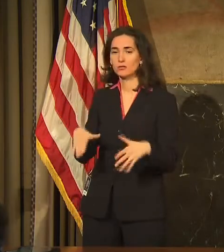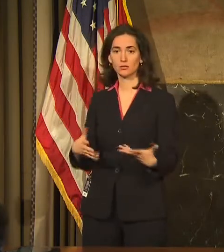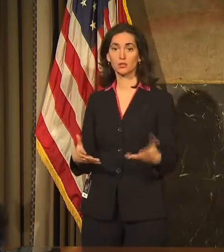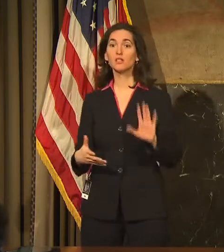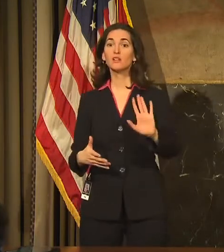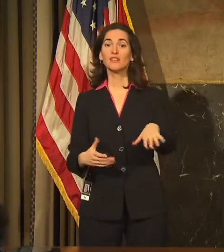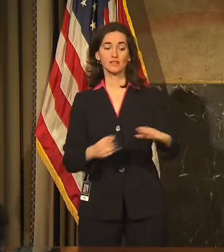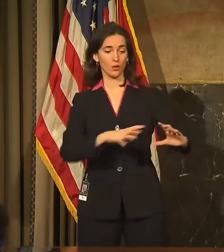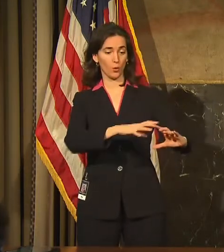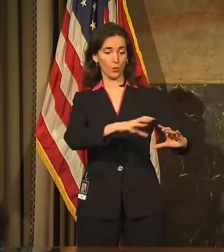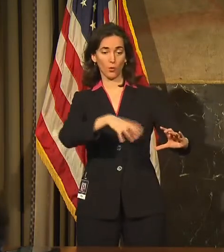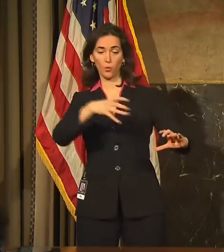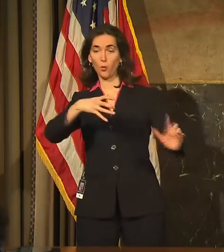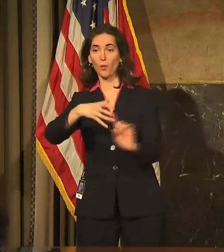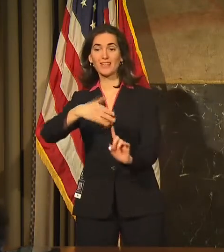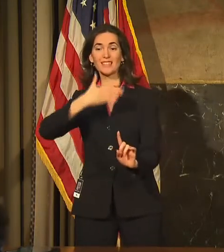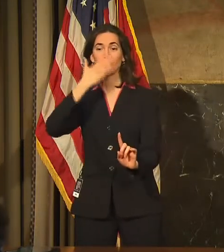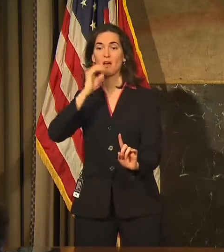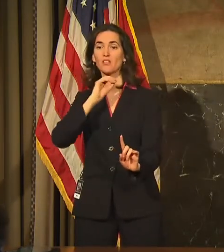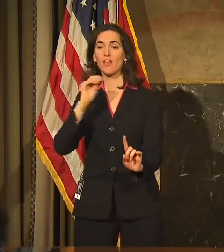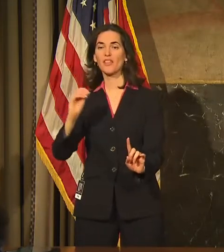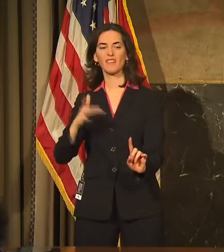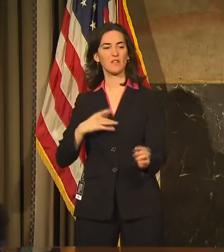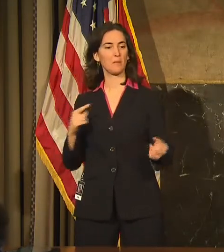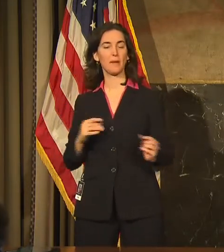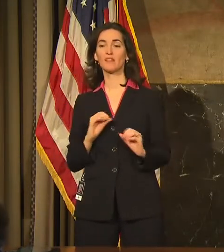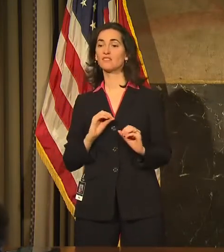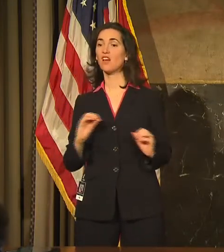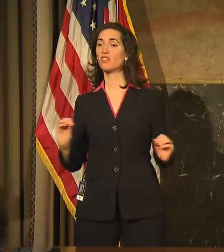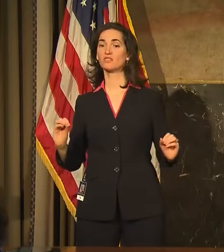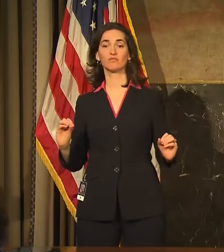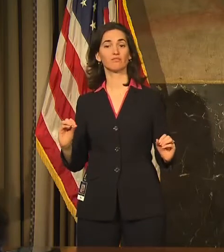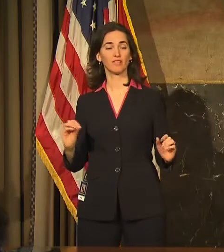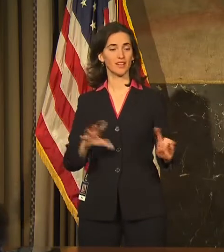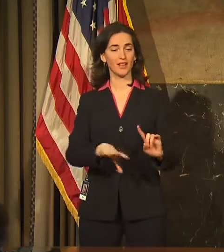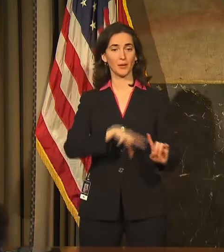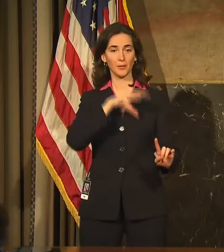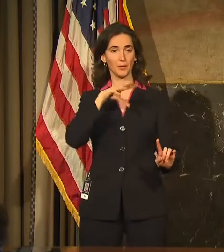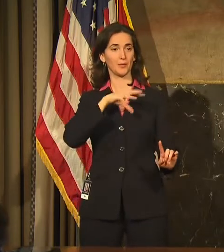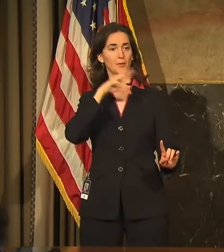odorless, completely painless, and the only way you know